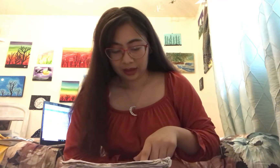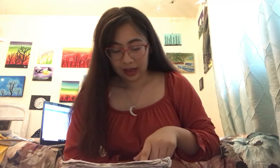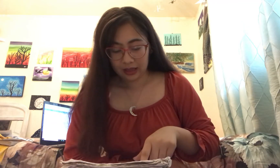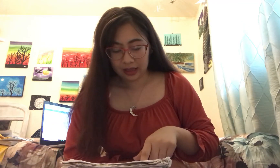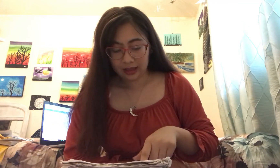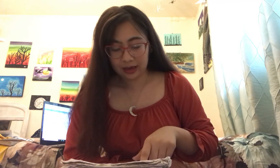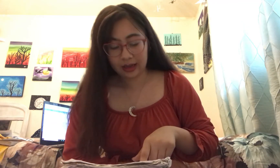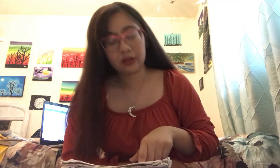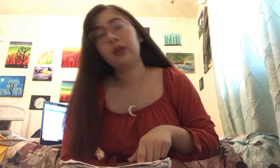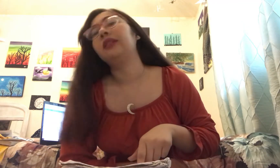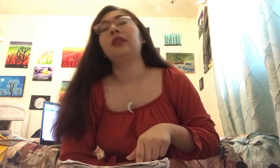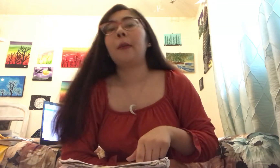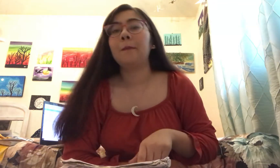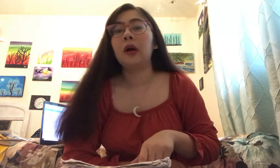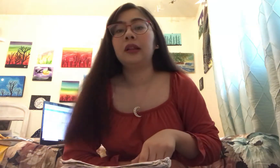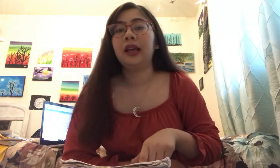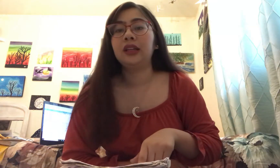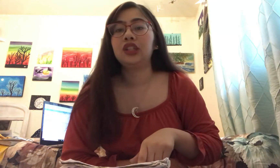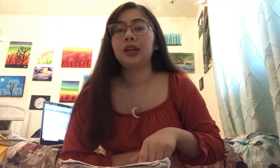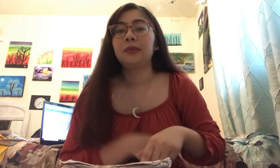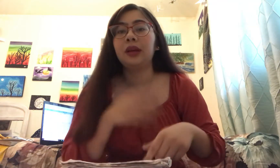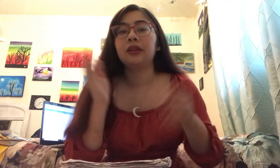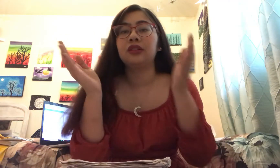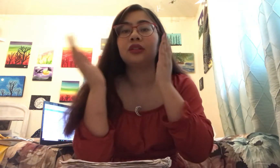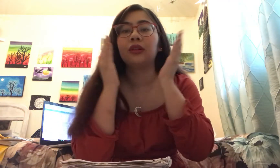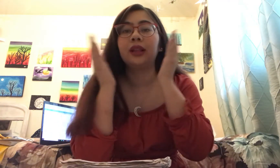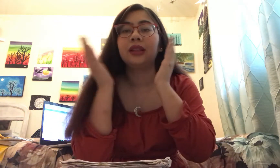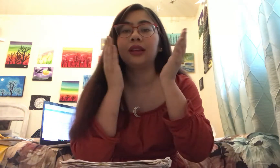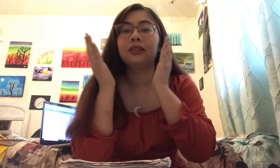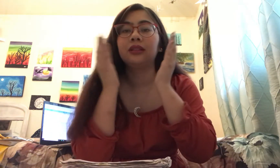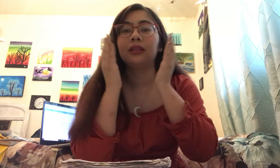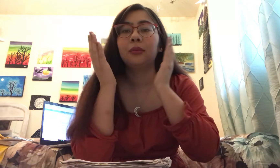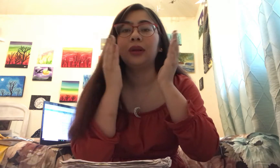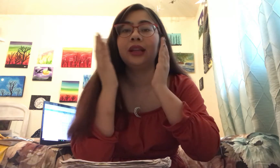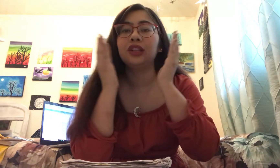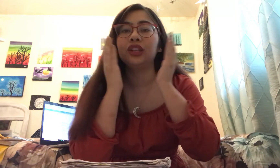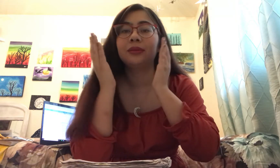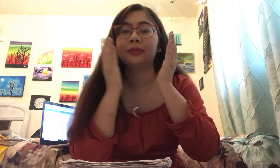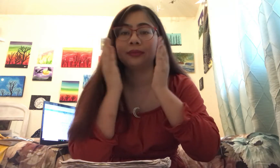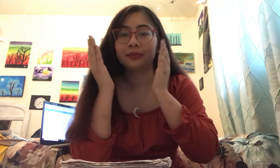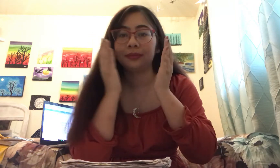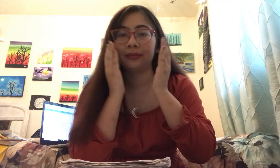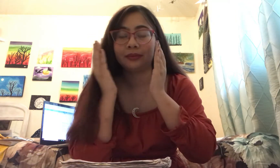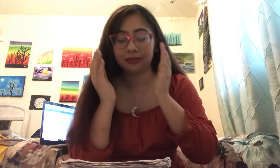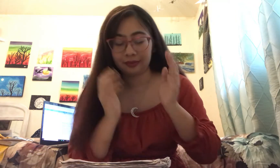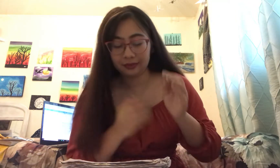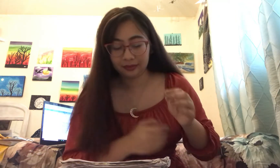And then the next one is Malaysia, and you just go like this, Malaysia.